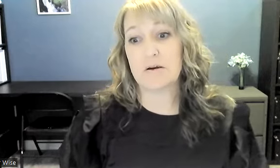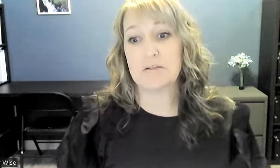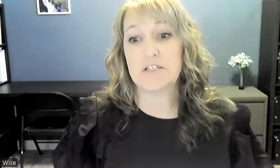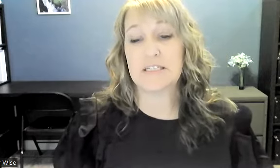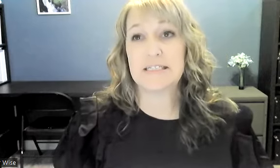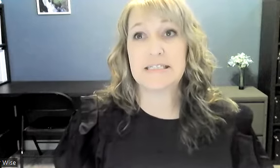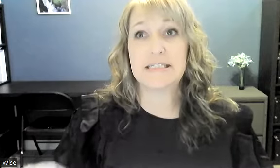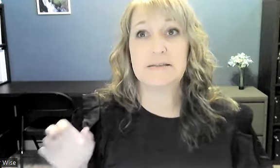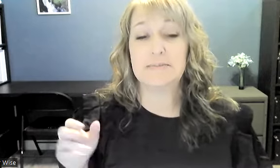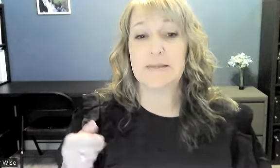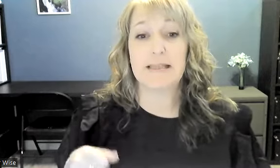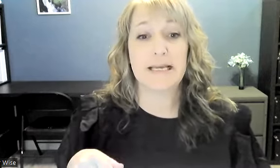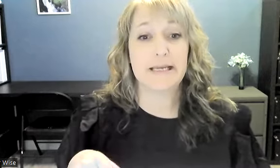they're just like